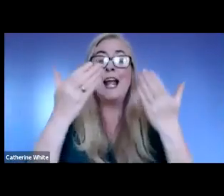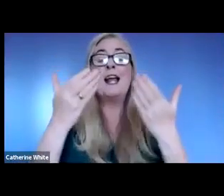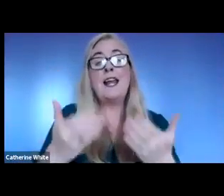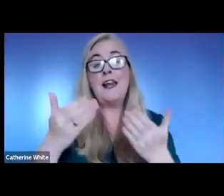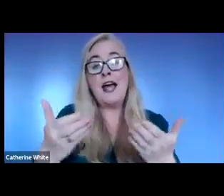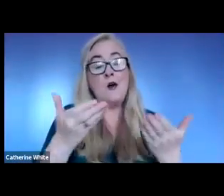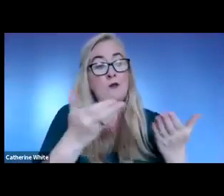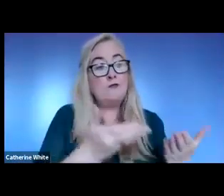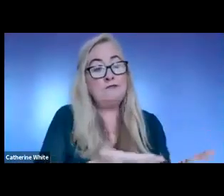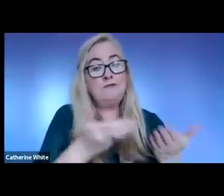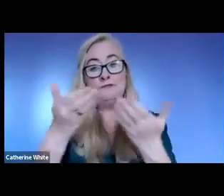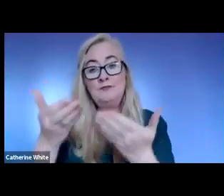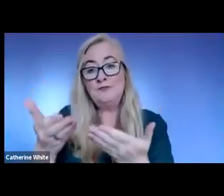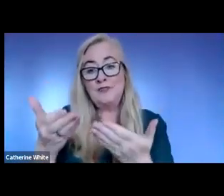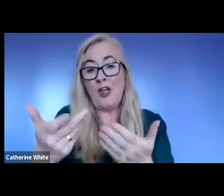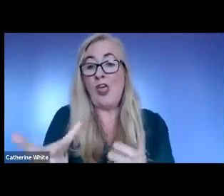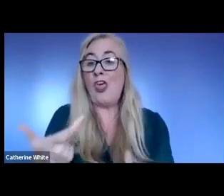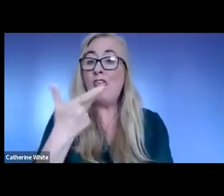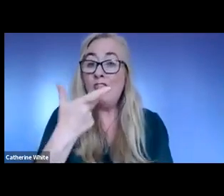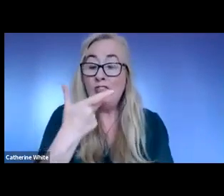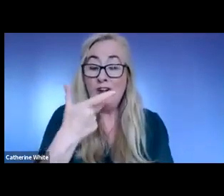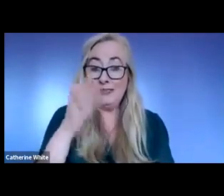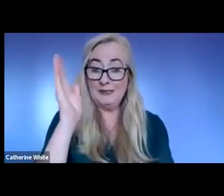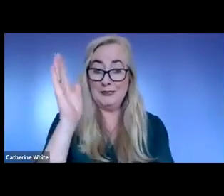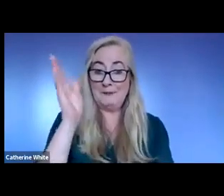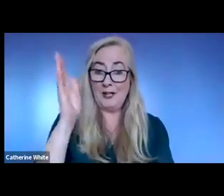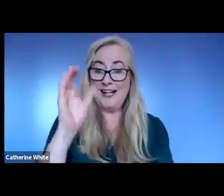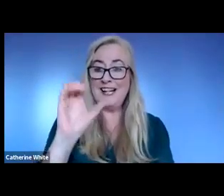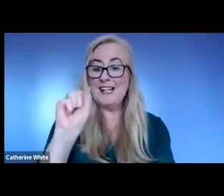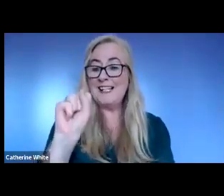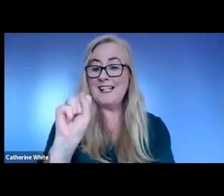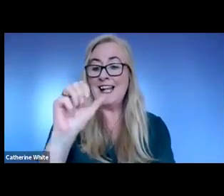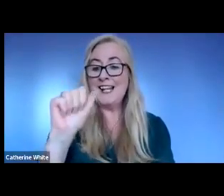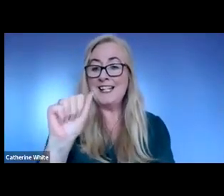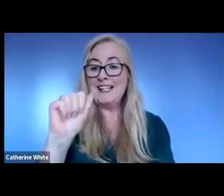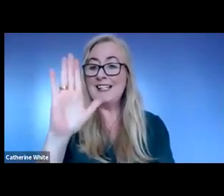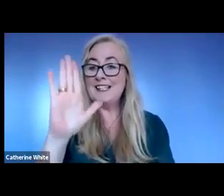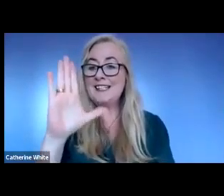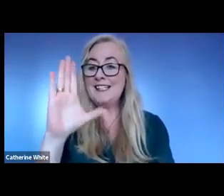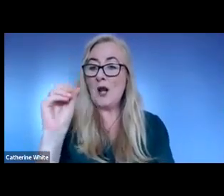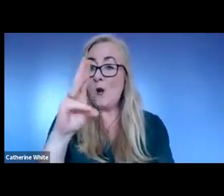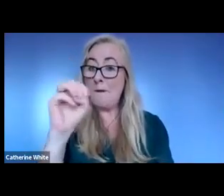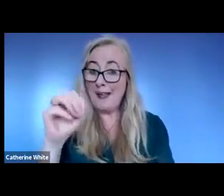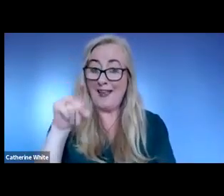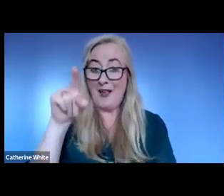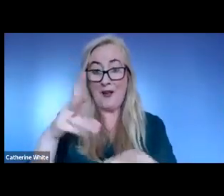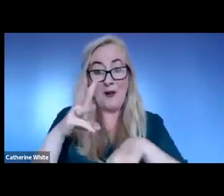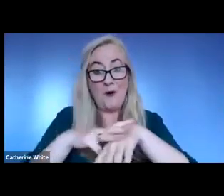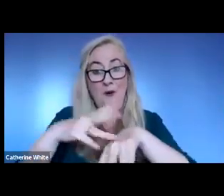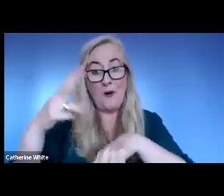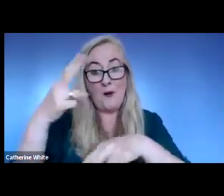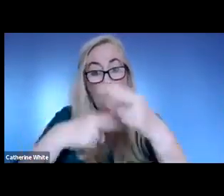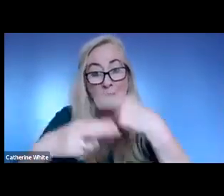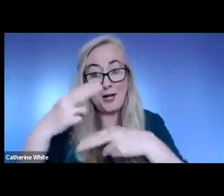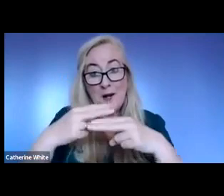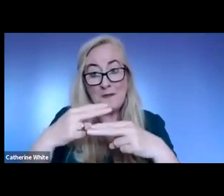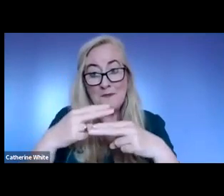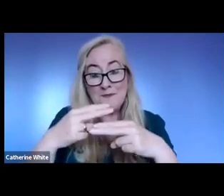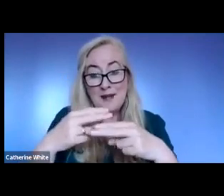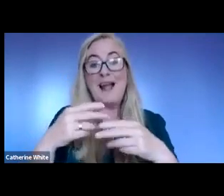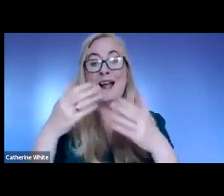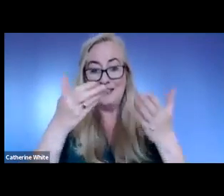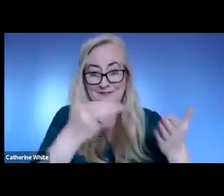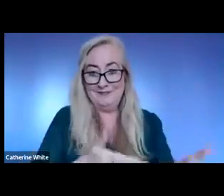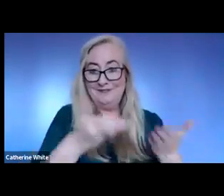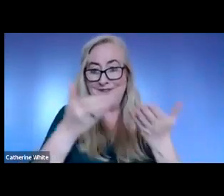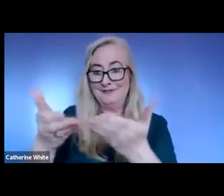in our third speaker, Salome? You're very welcome, and I will turn it over